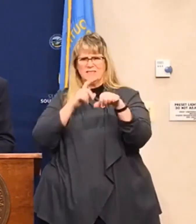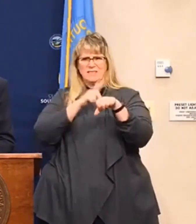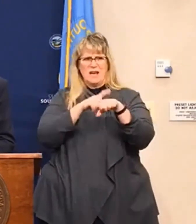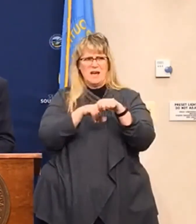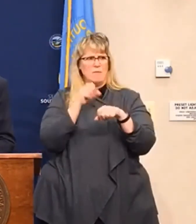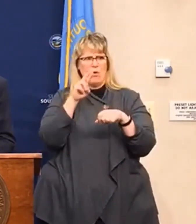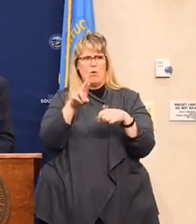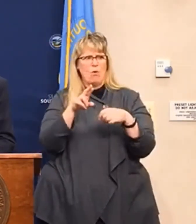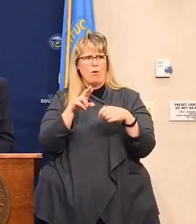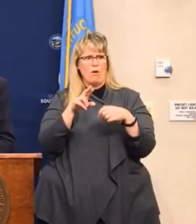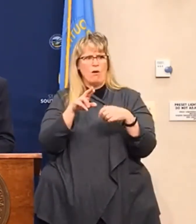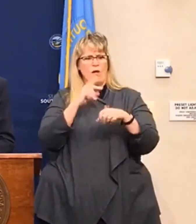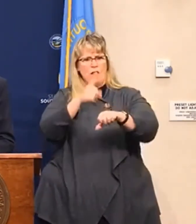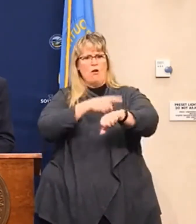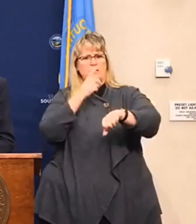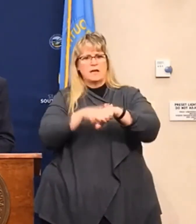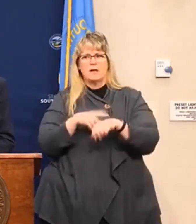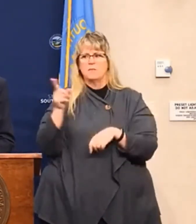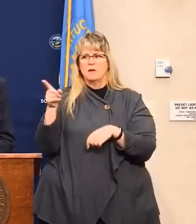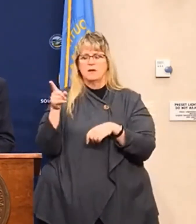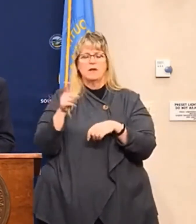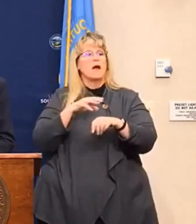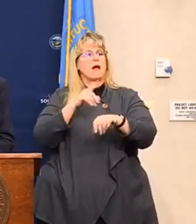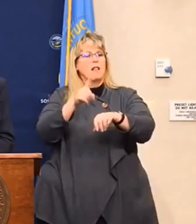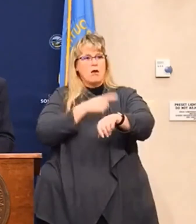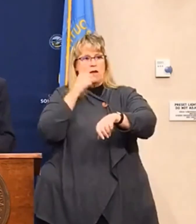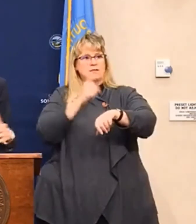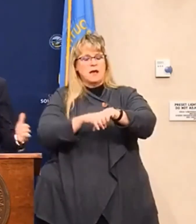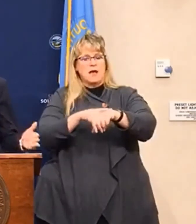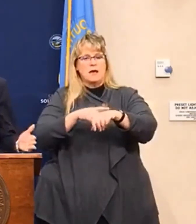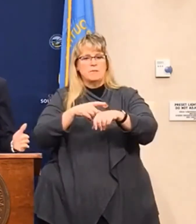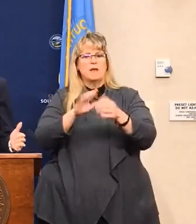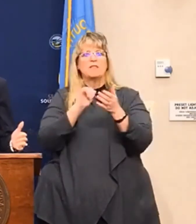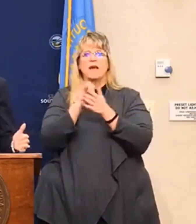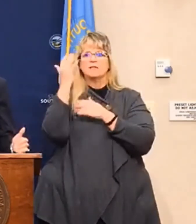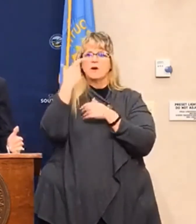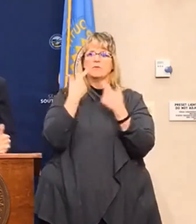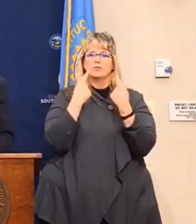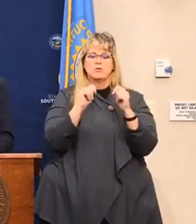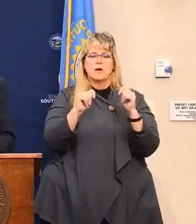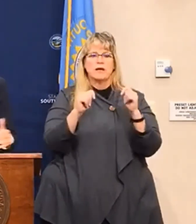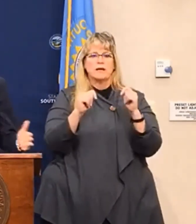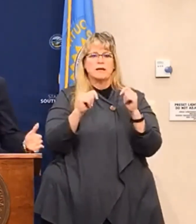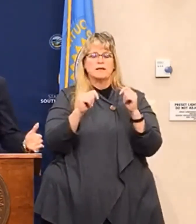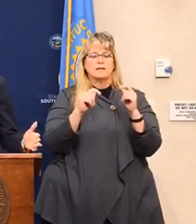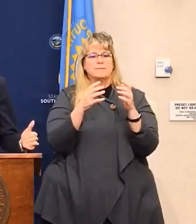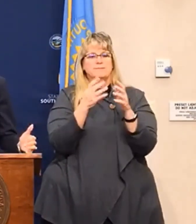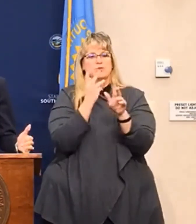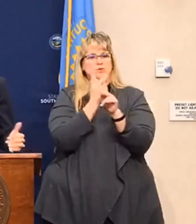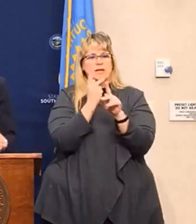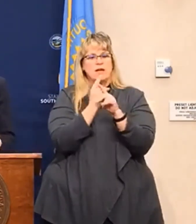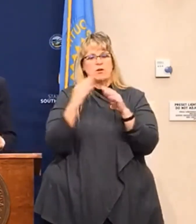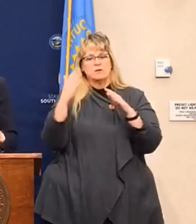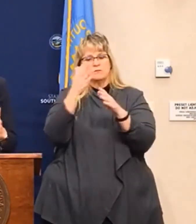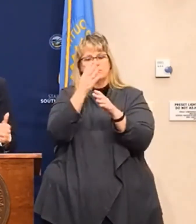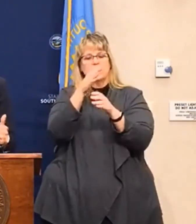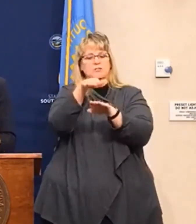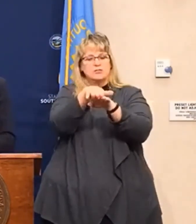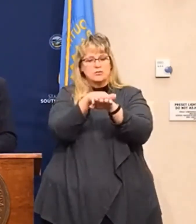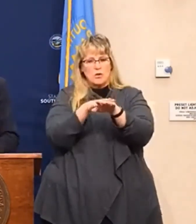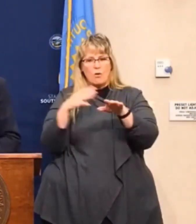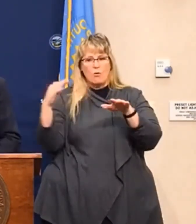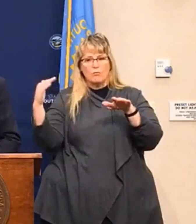that over a length of time? That's over a length of time, and that is why we're trying to spread out and slow down the rate